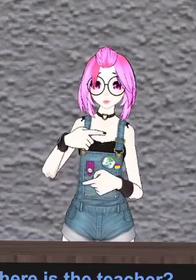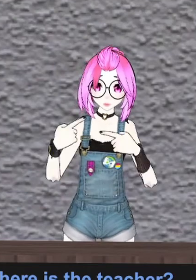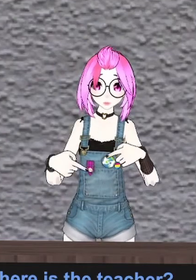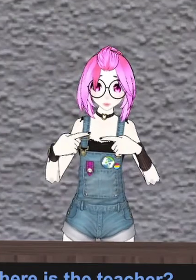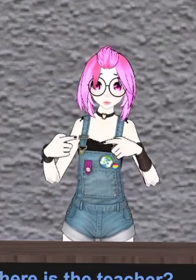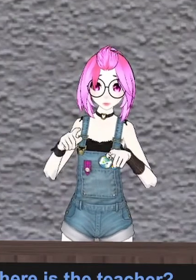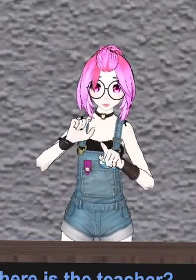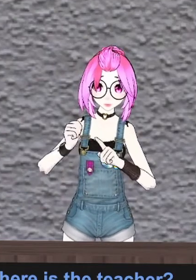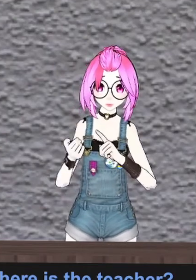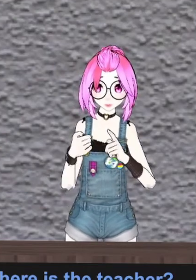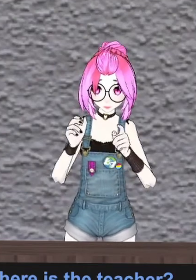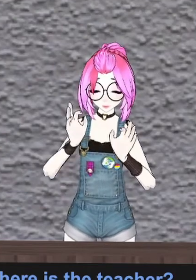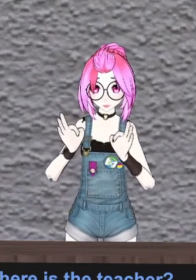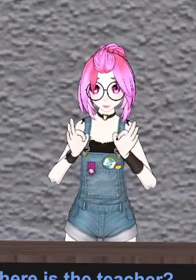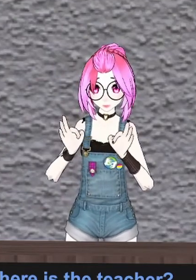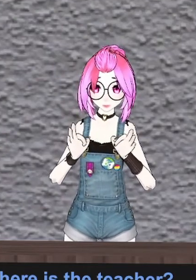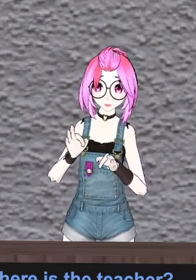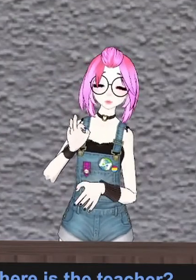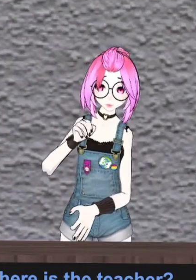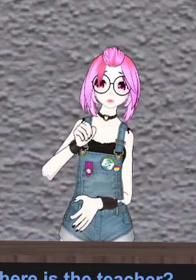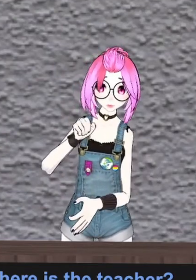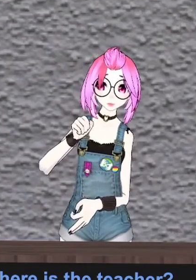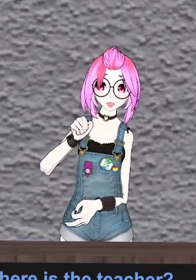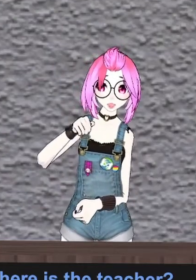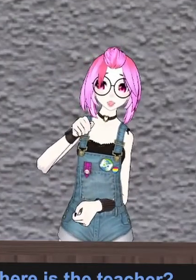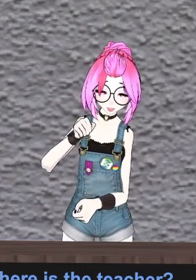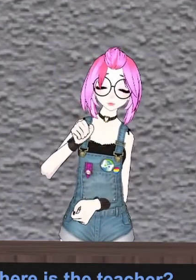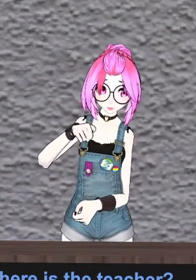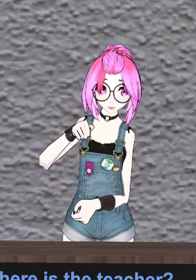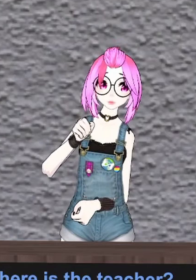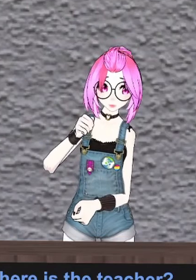had to explain that I couldn't understand what people are saying as easily because my hearing aid was charging.